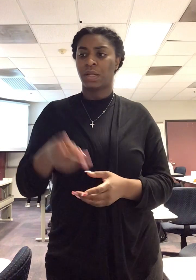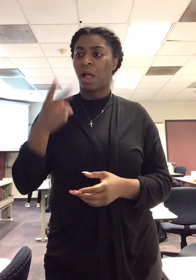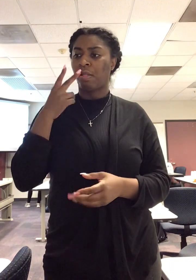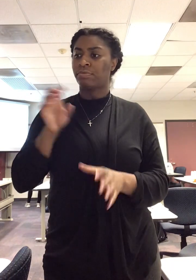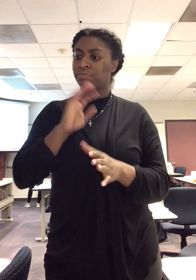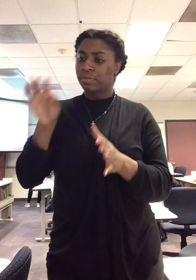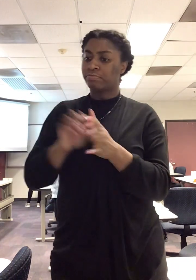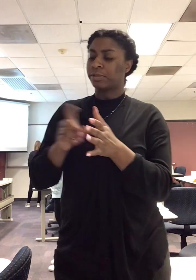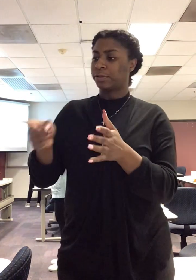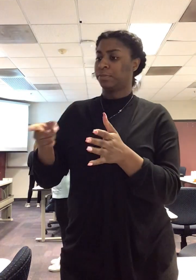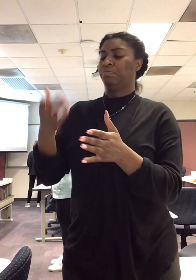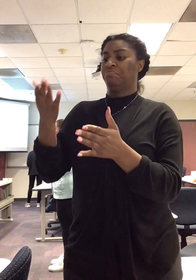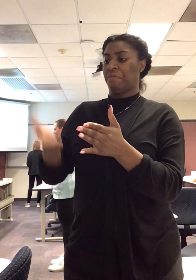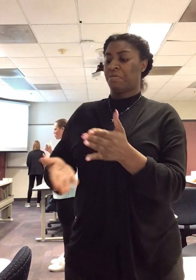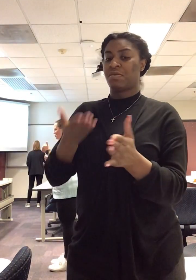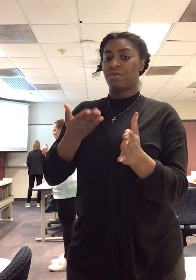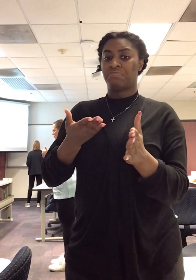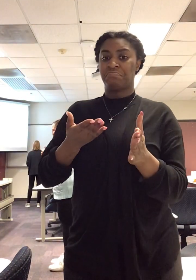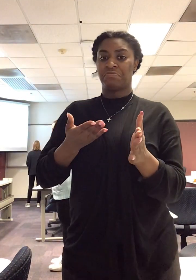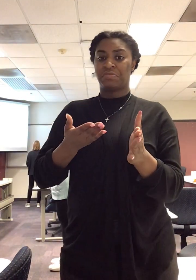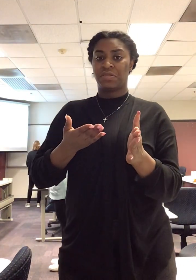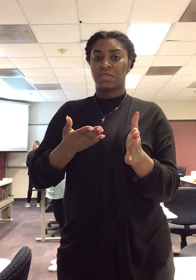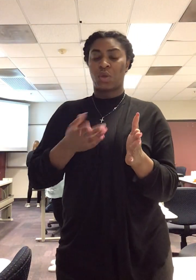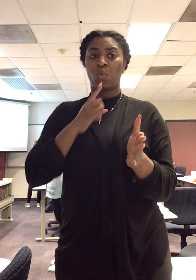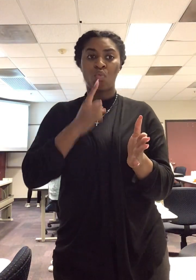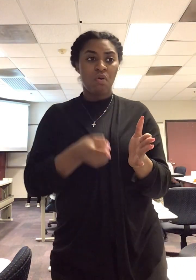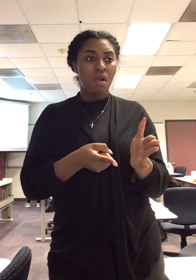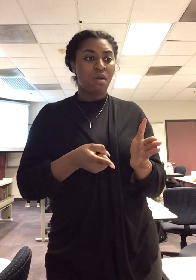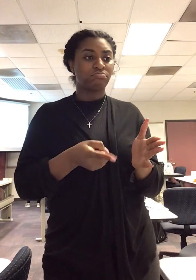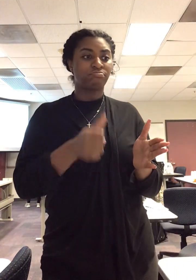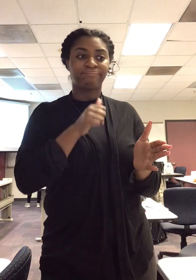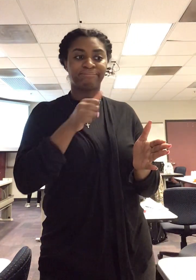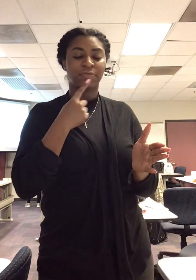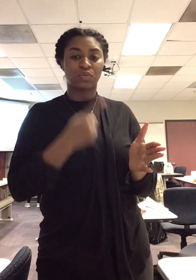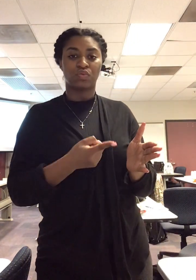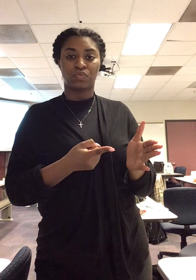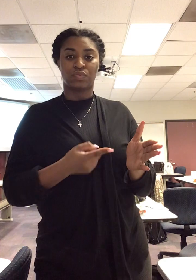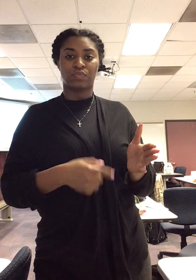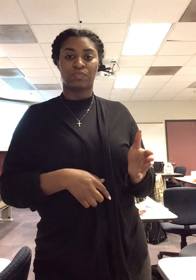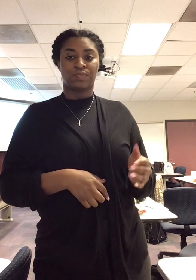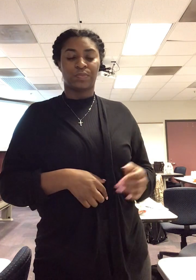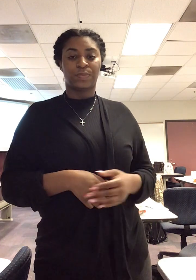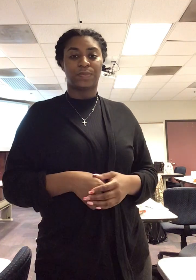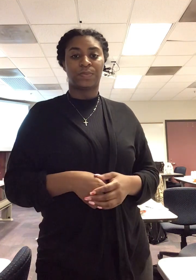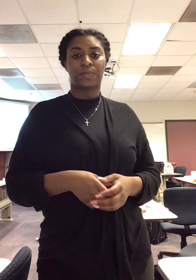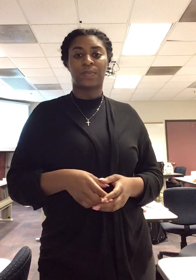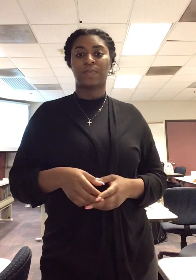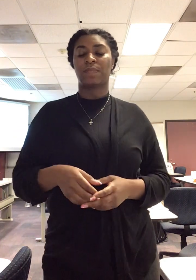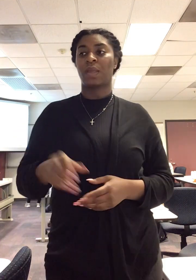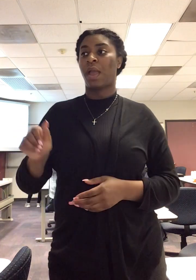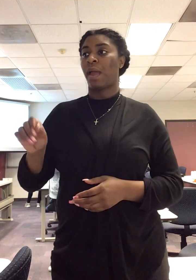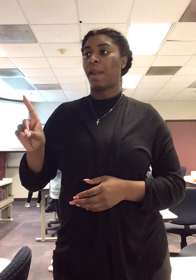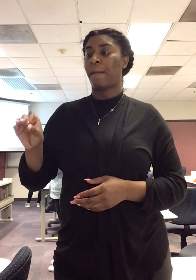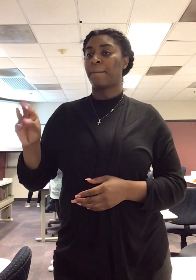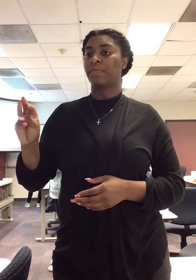Historical fiction? Oh, Adam says realistic fiction. I said historical. And Katie says historical fiction. So as I finish the